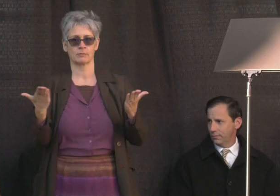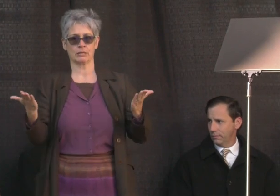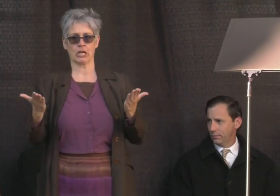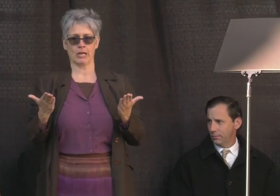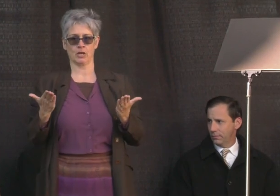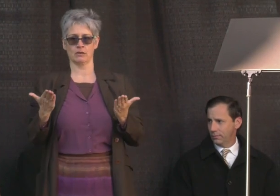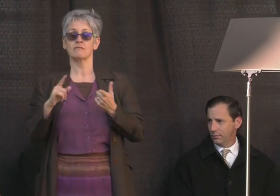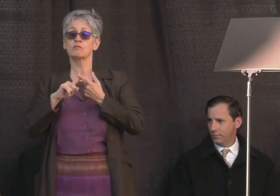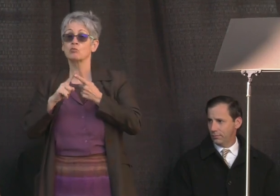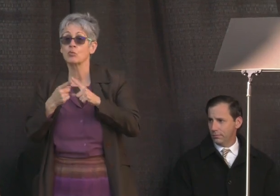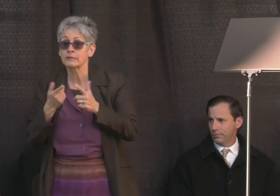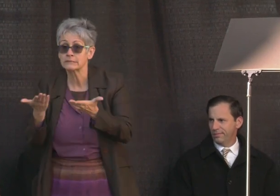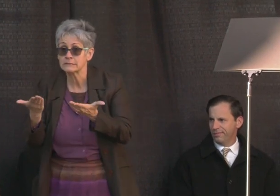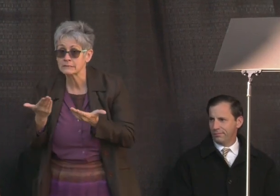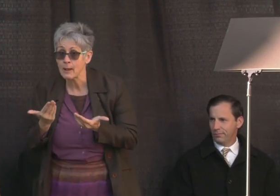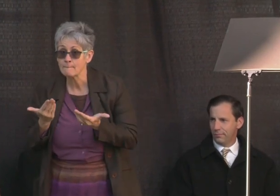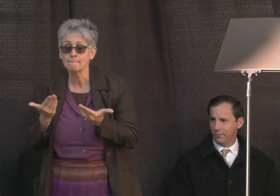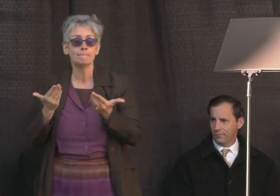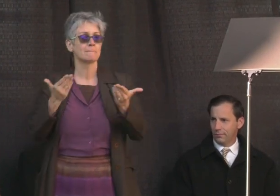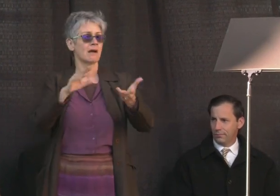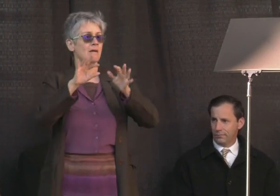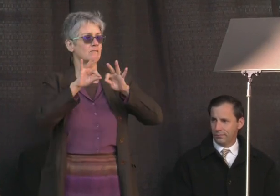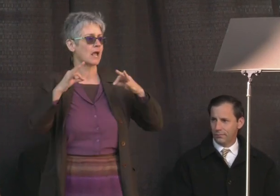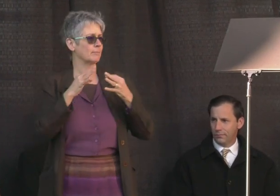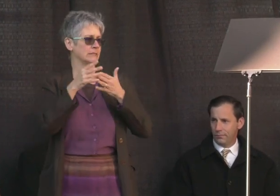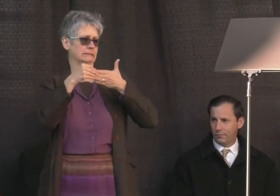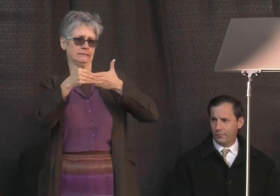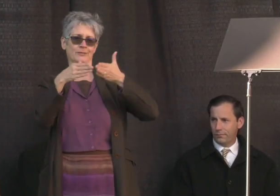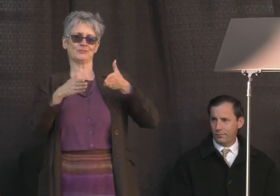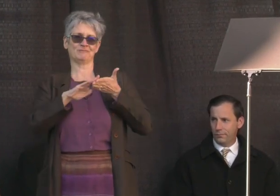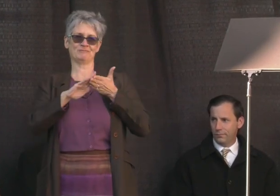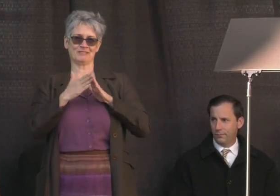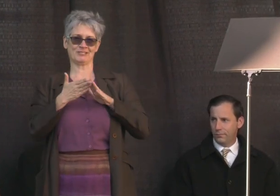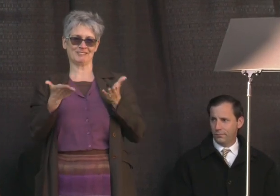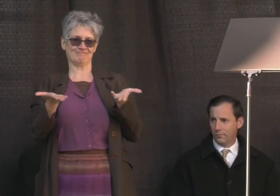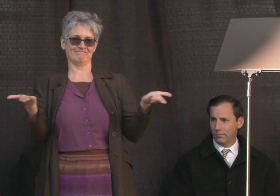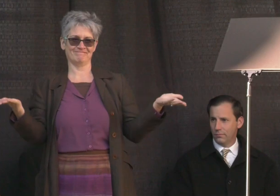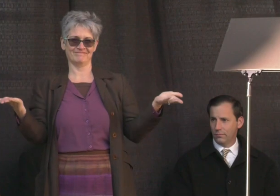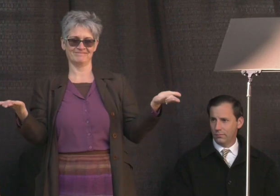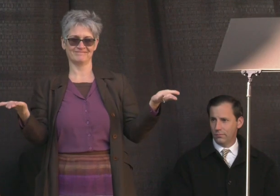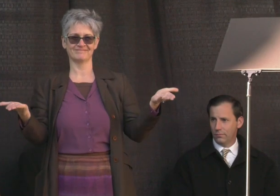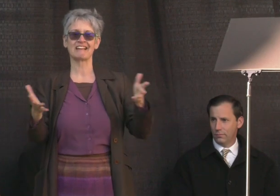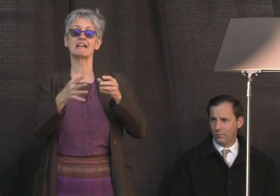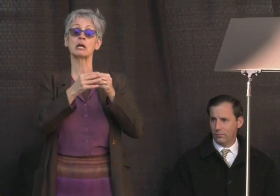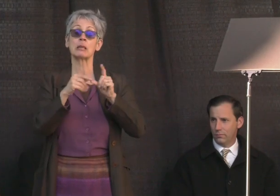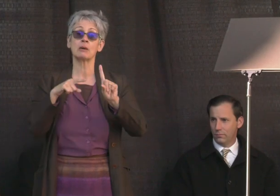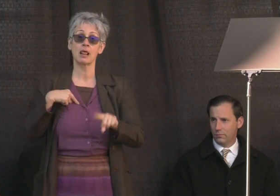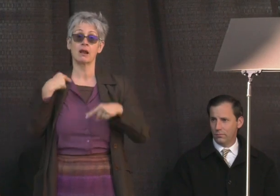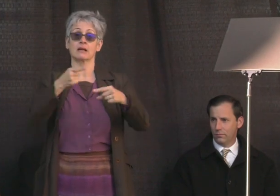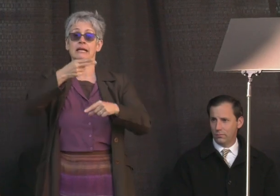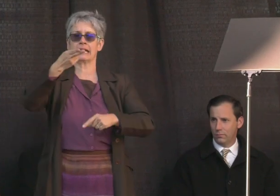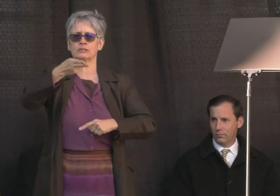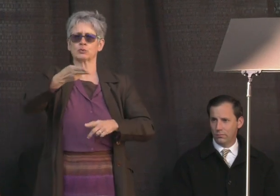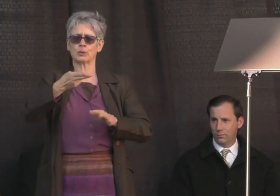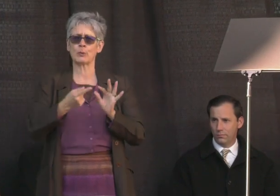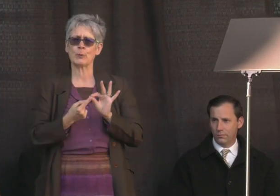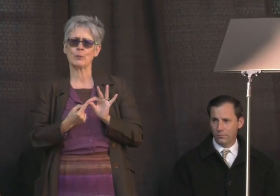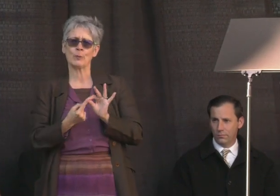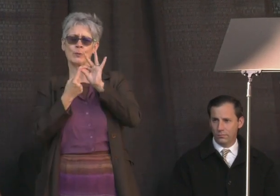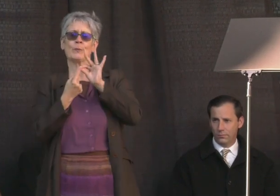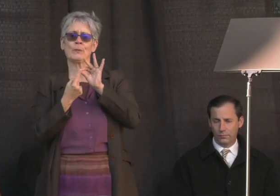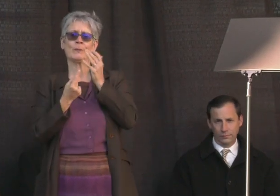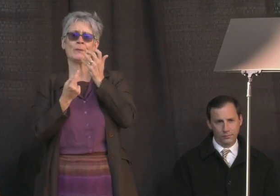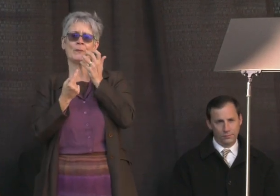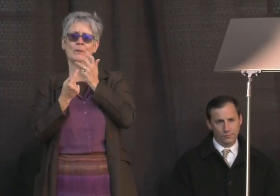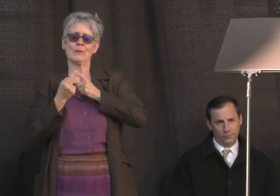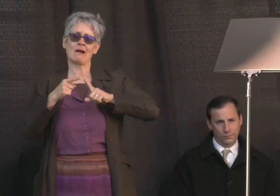by friends, family, and leaders in the community today. Columbia's history is unique and it is special, rich